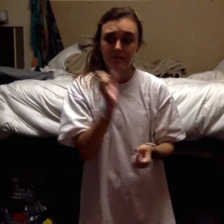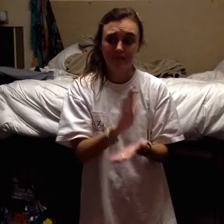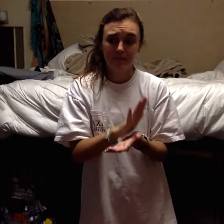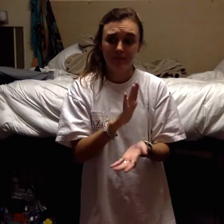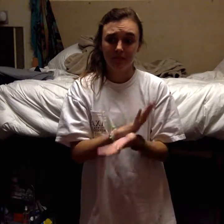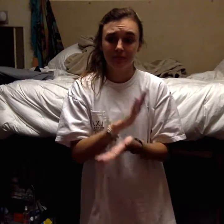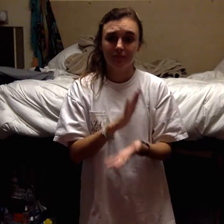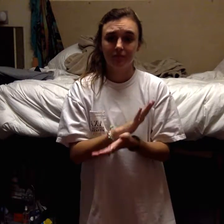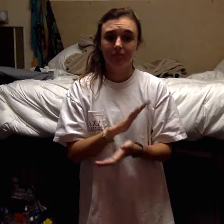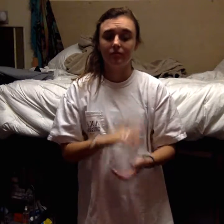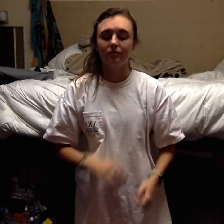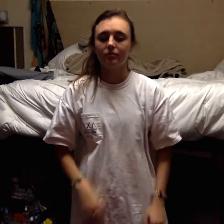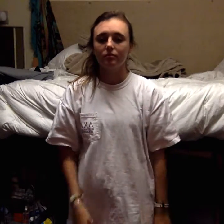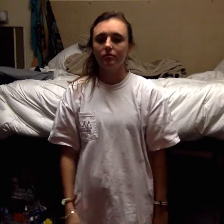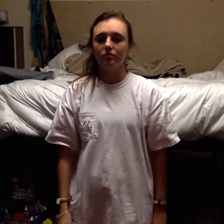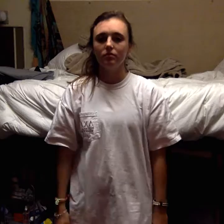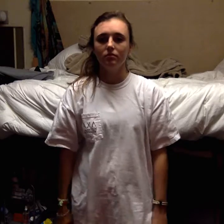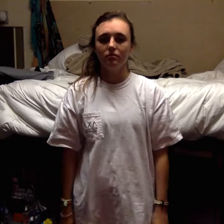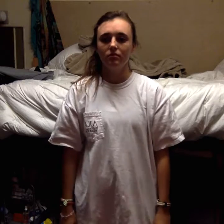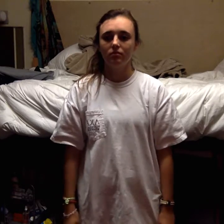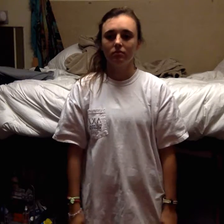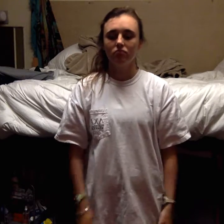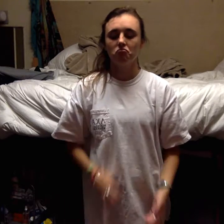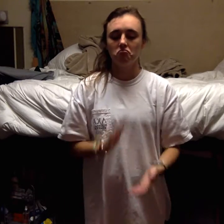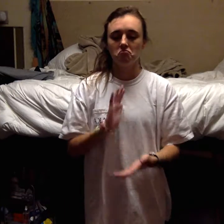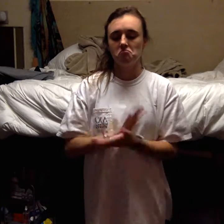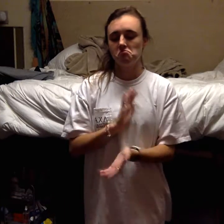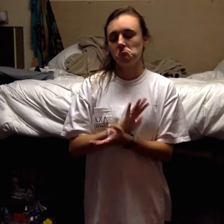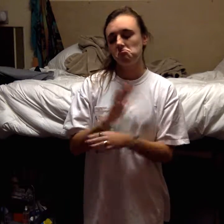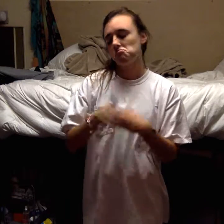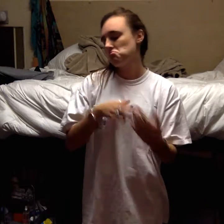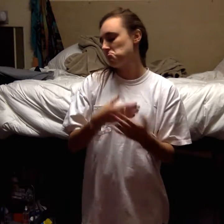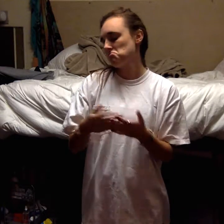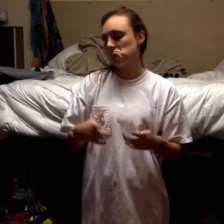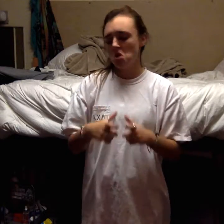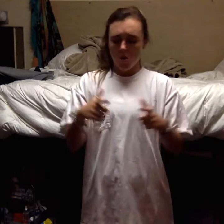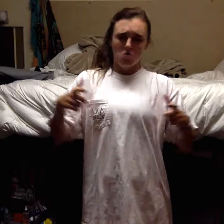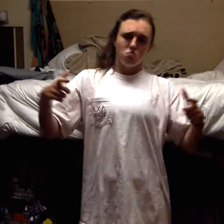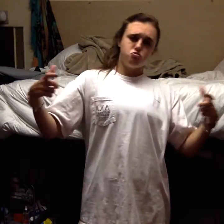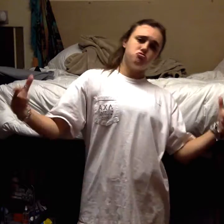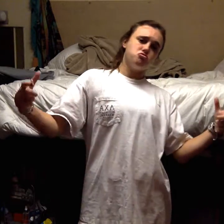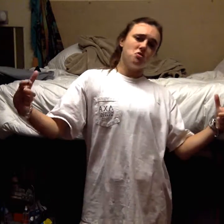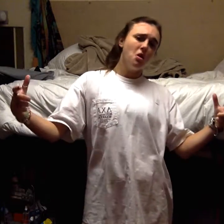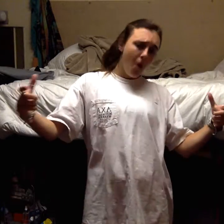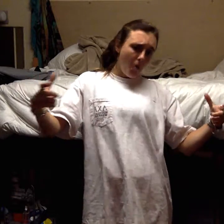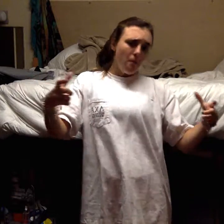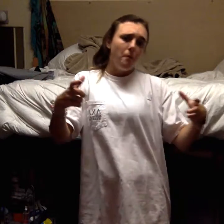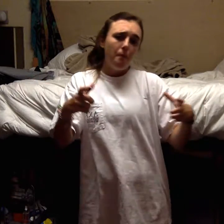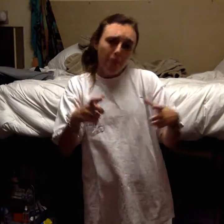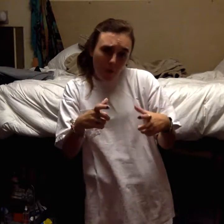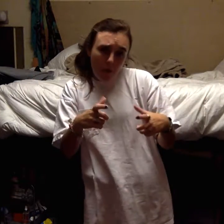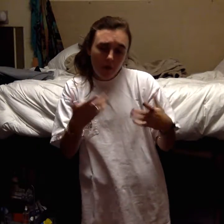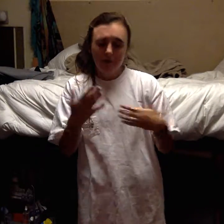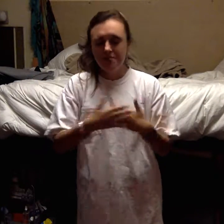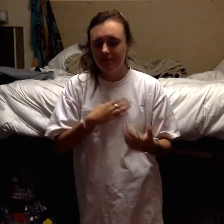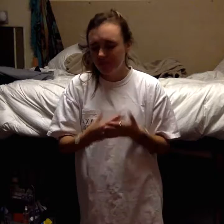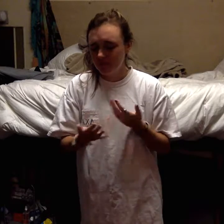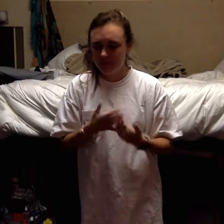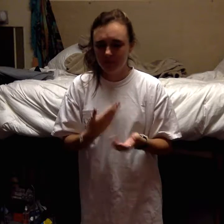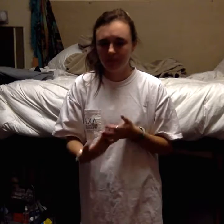cubes may be any size at all. At home, you can start with 1 inch, 1 inch, 1 inch, 1 inch if you wish. But what I